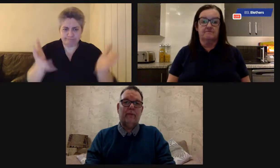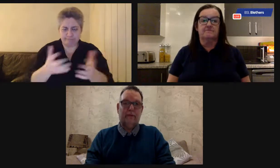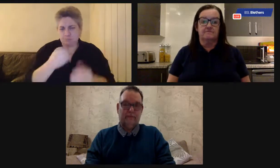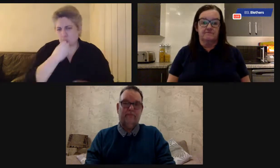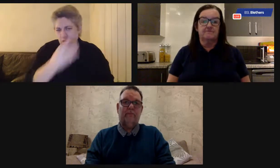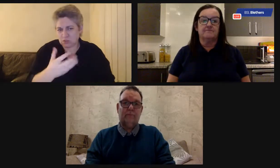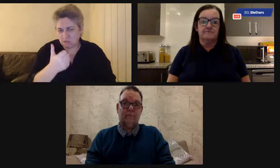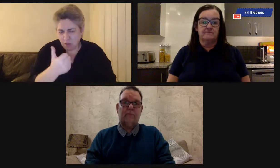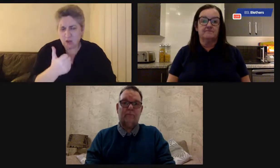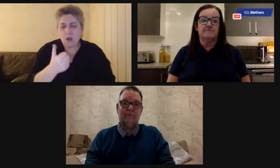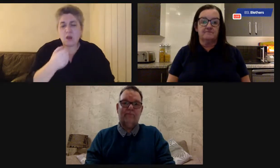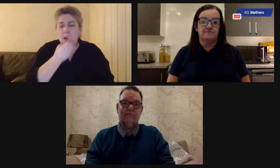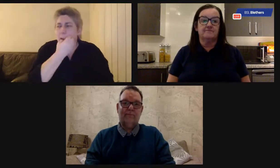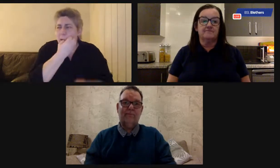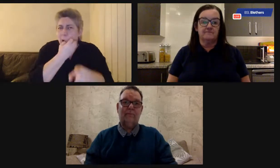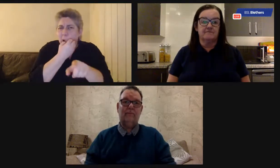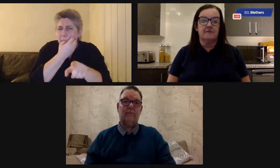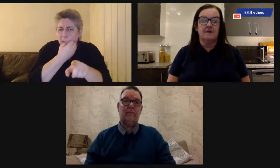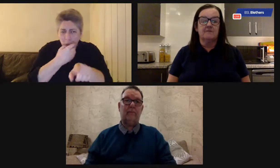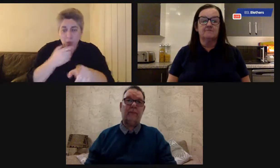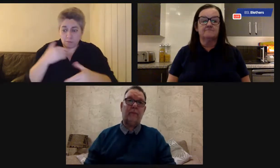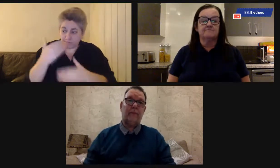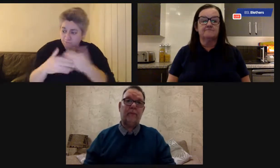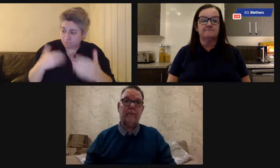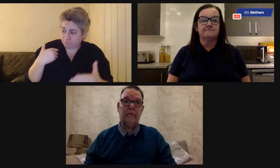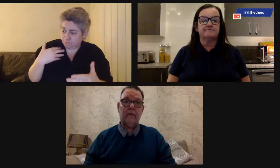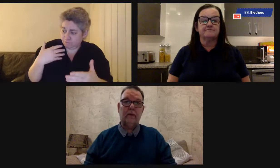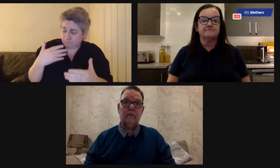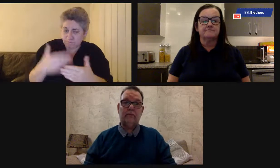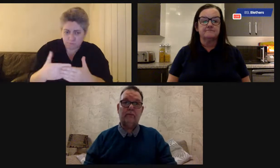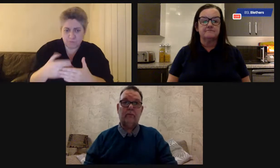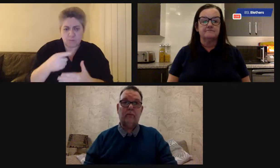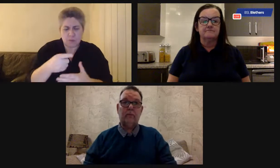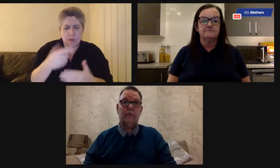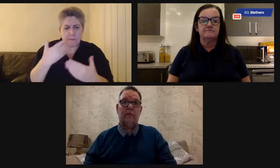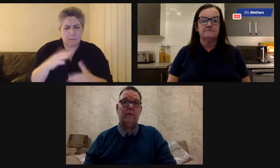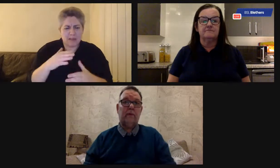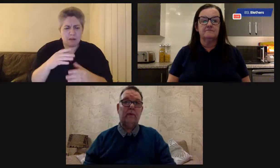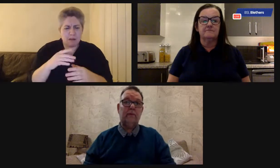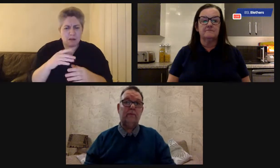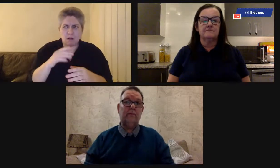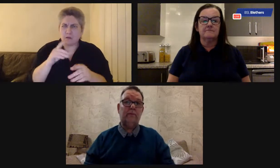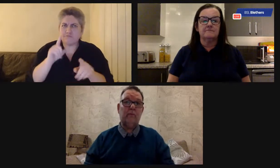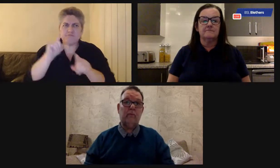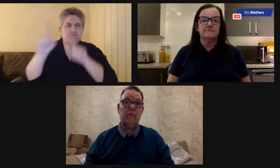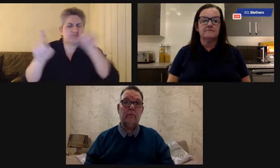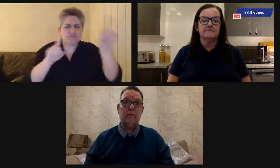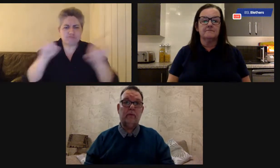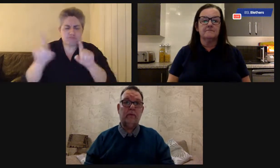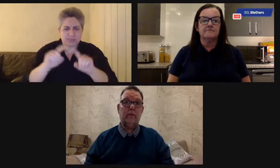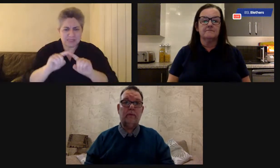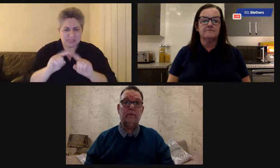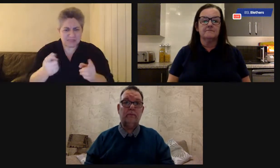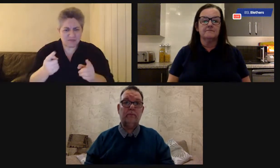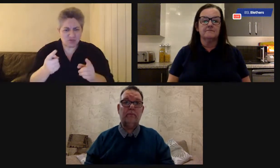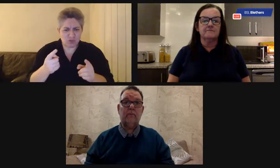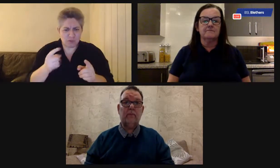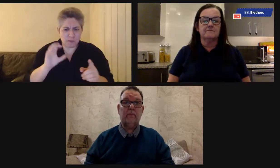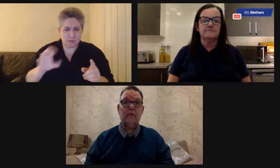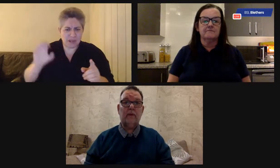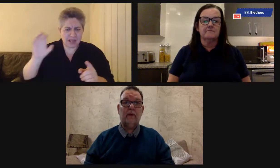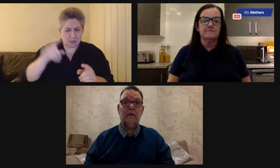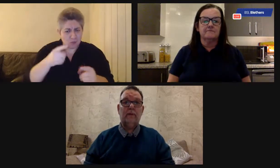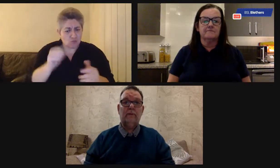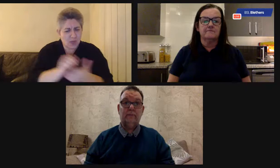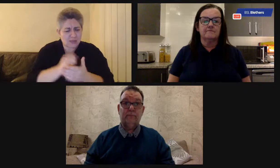it'd be lovely just to see it being passed through all the generations, just keeping that kind of tradition alive. So